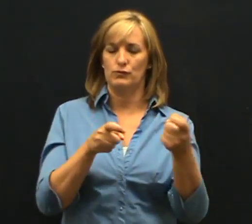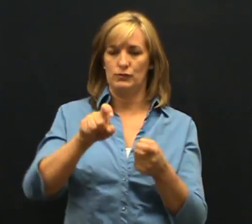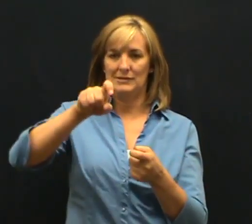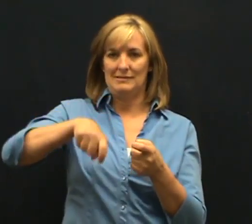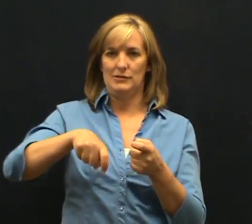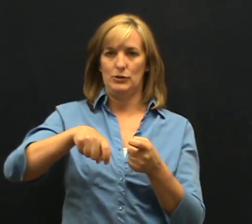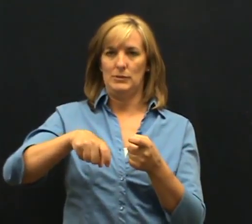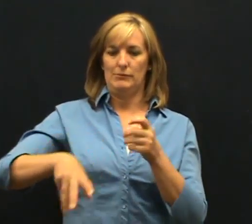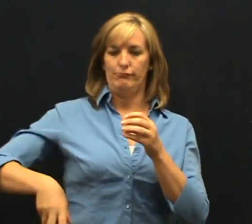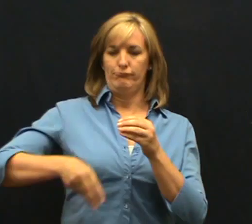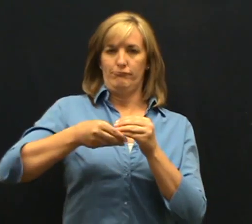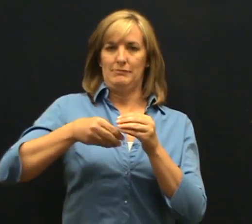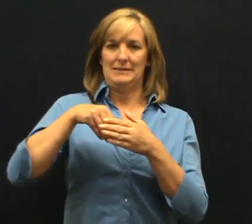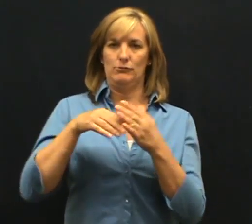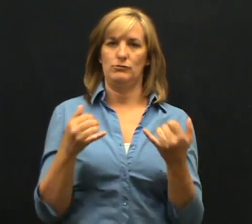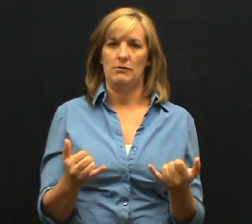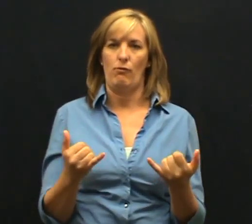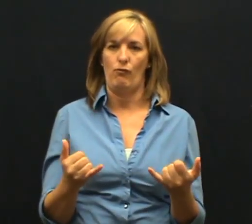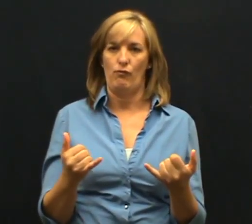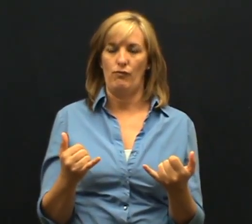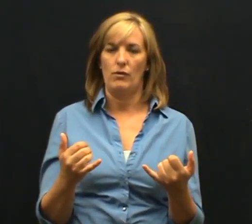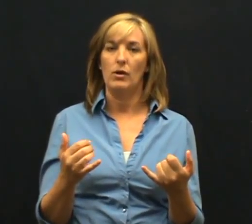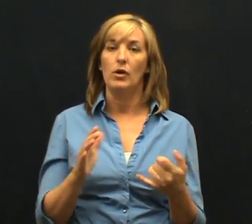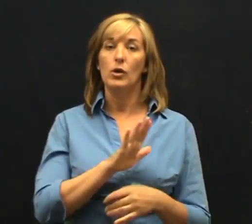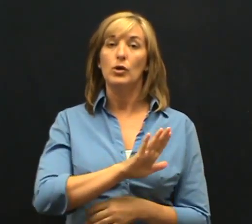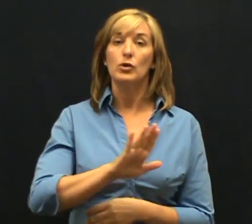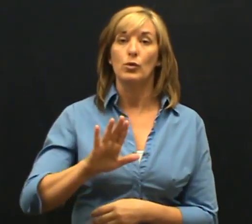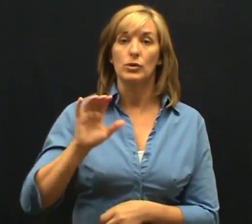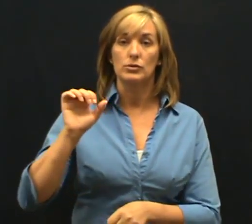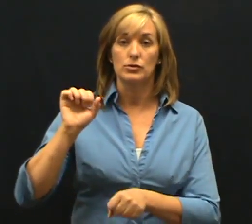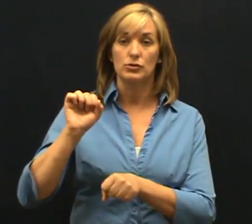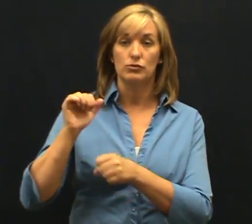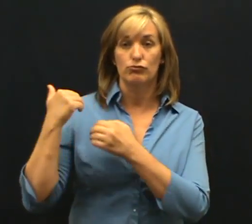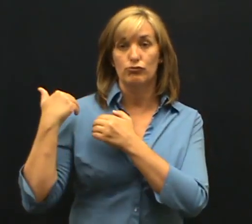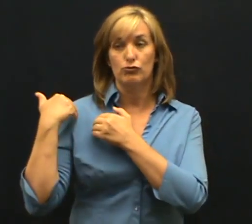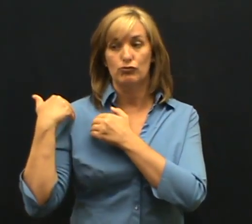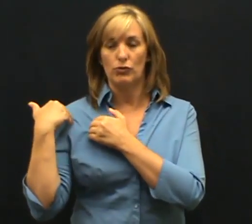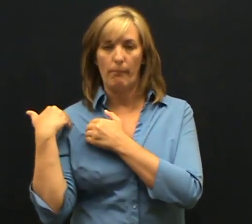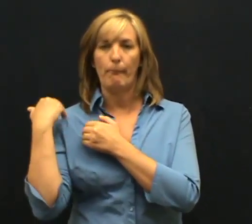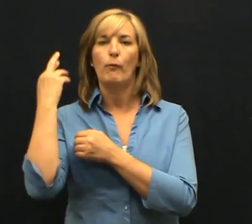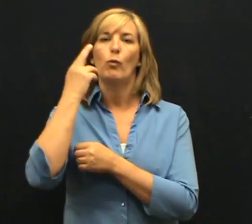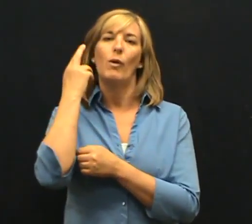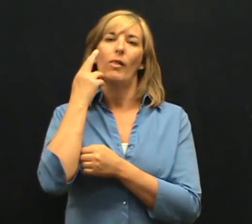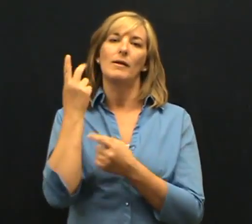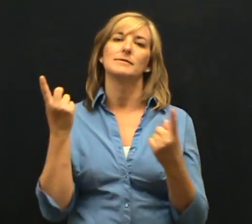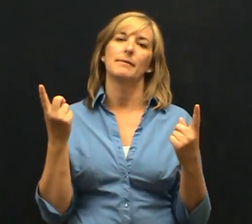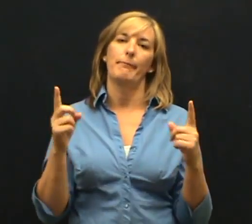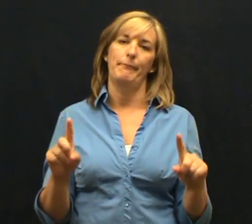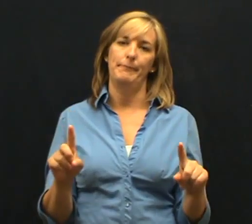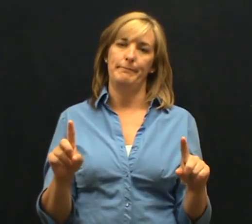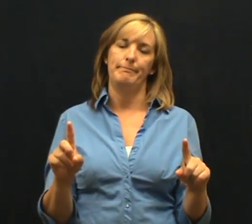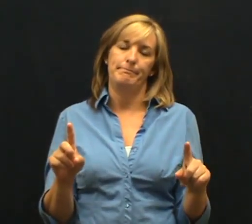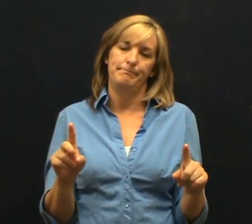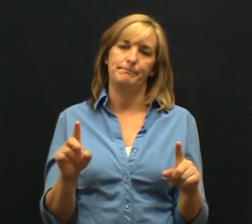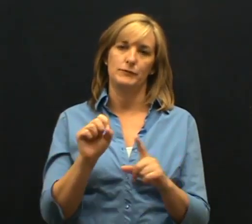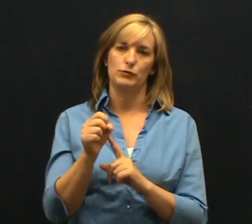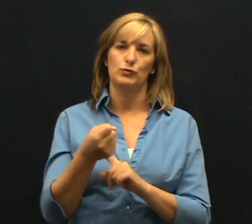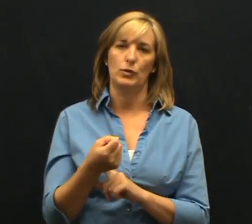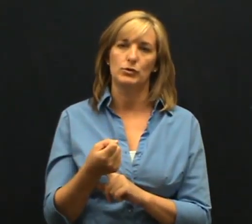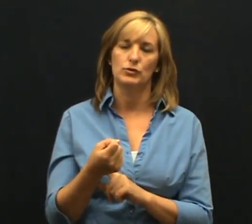into these. Right now, your job is just to realize that these situations exist, and a more in-depth study of